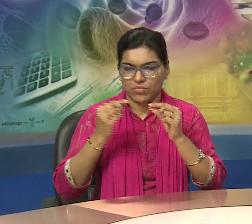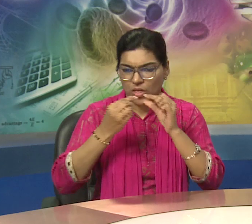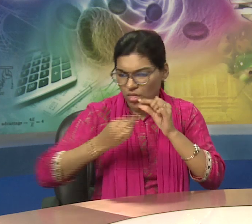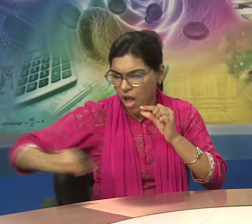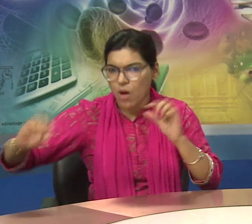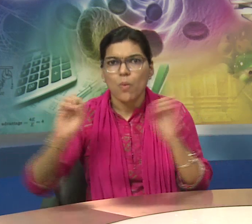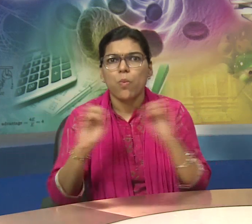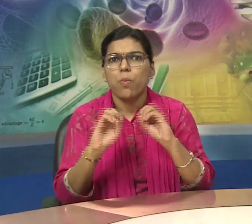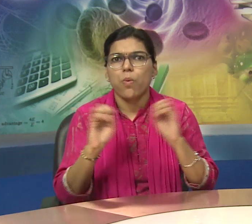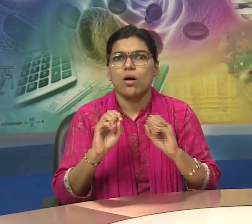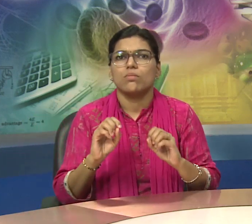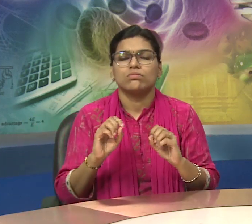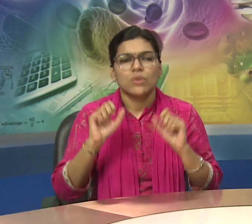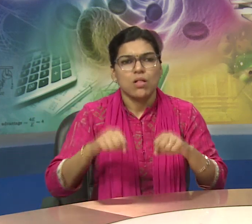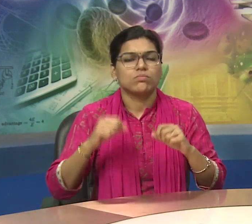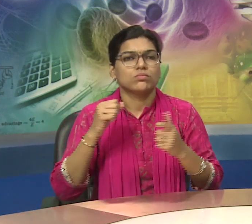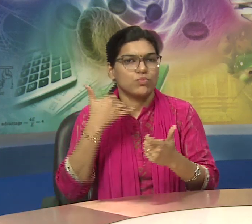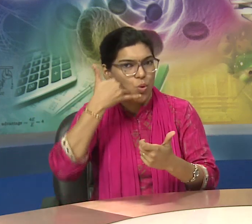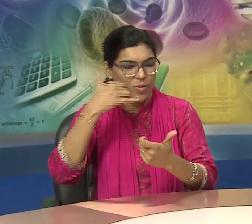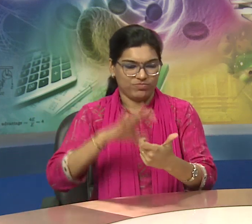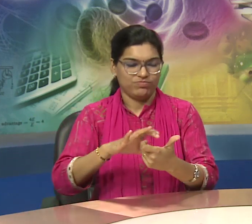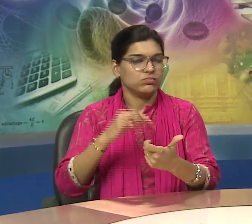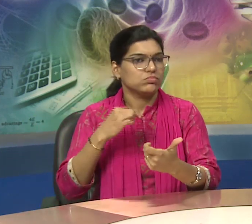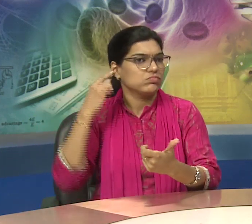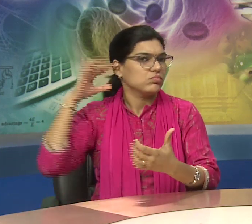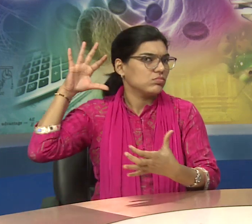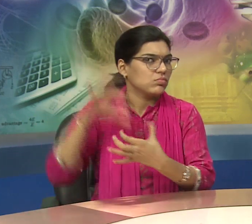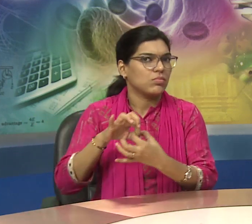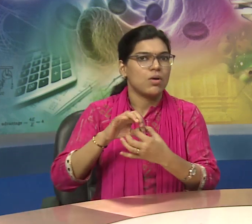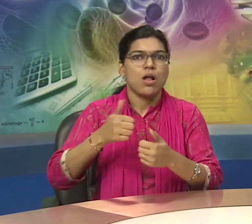like we have the audio system or music